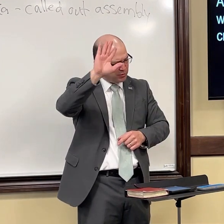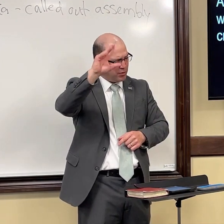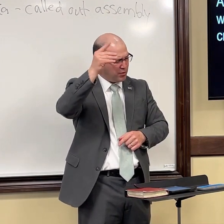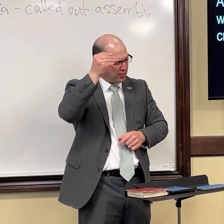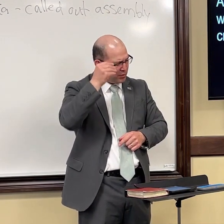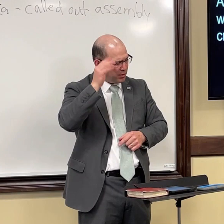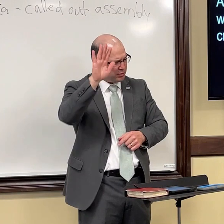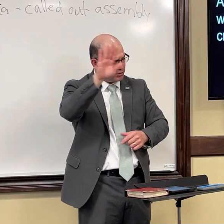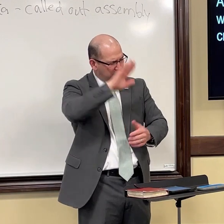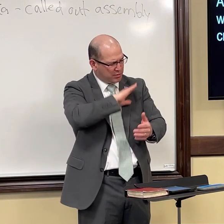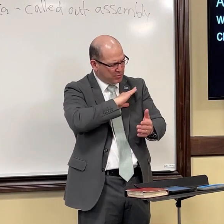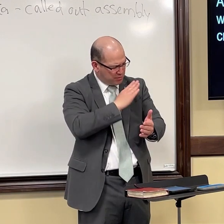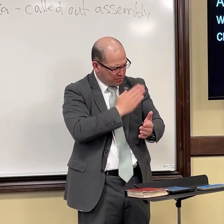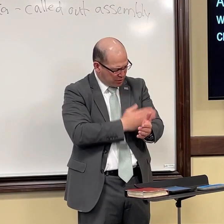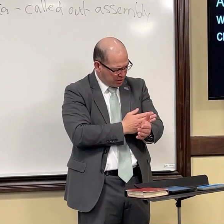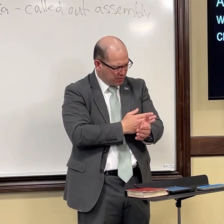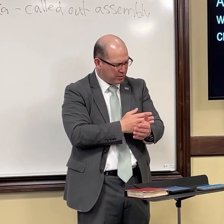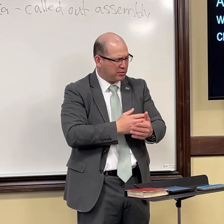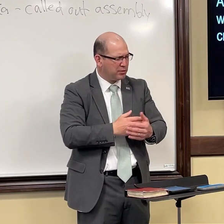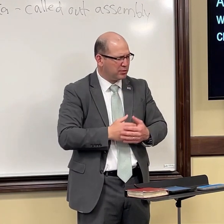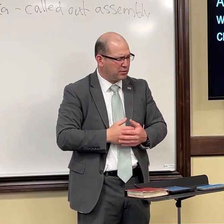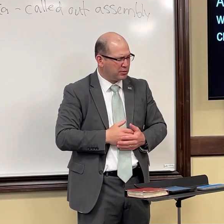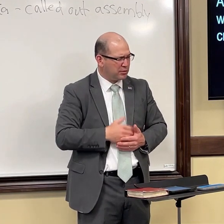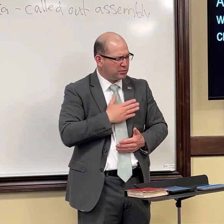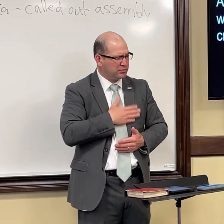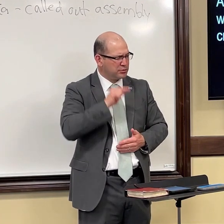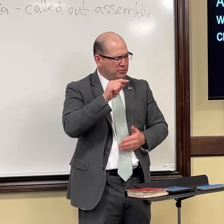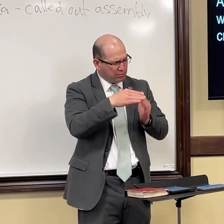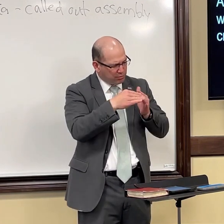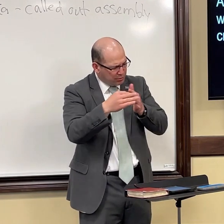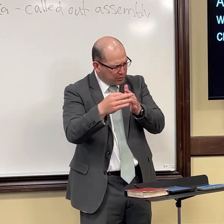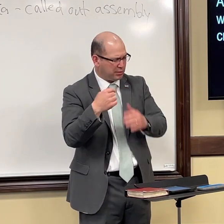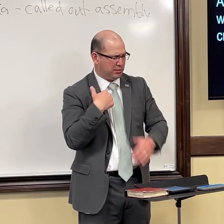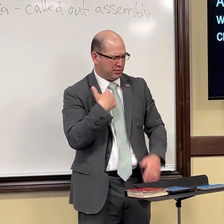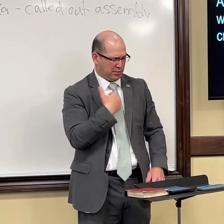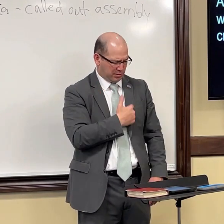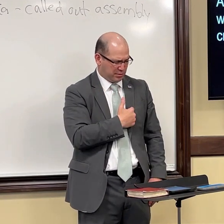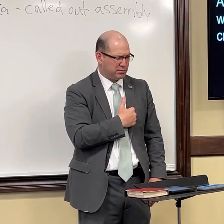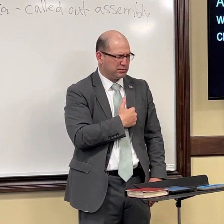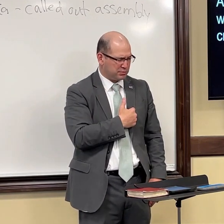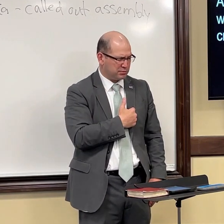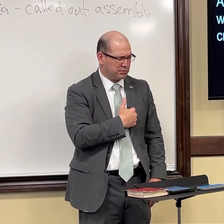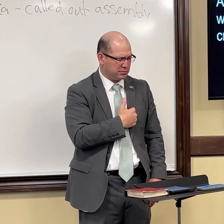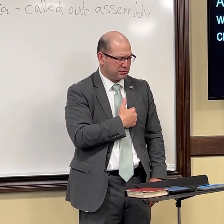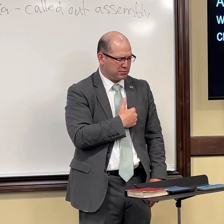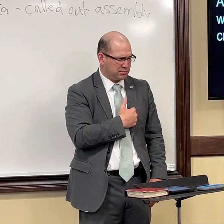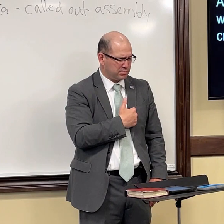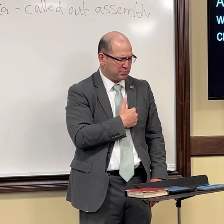We need your wisdom. We need your grace. We need your power. We need you to lead us.